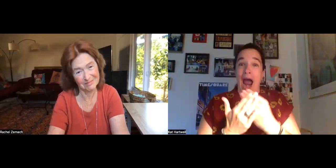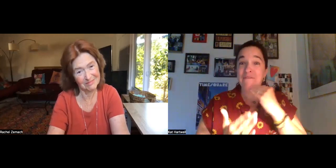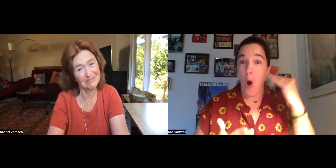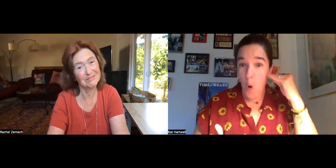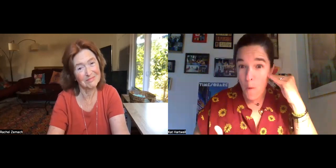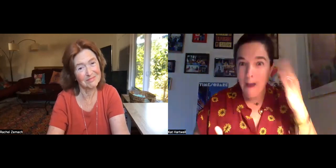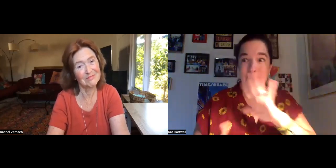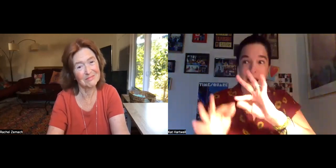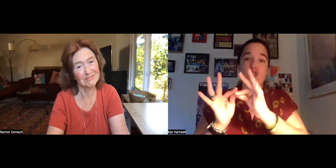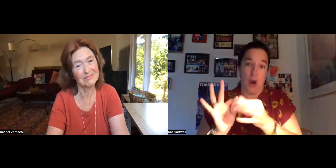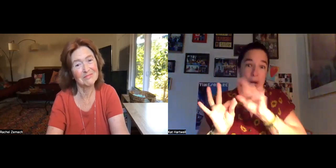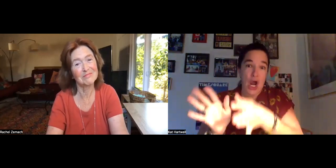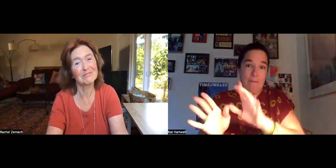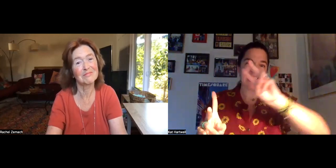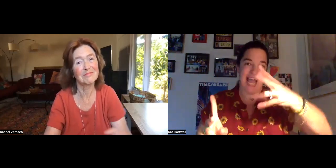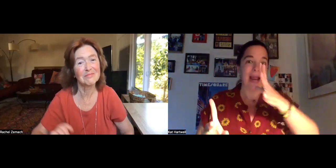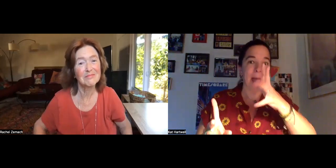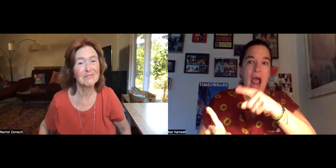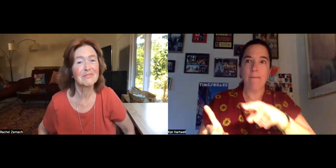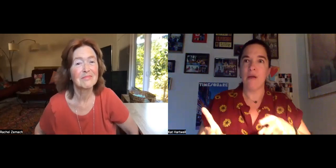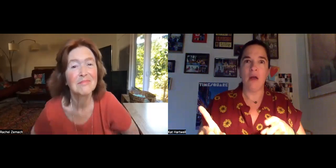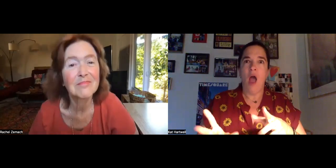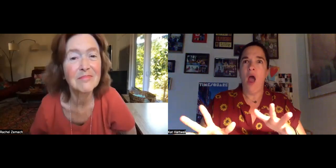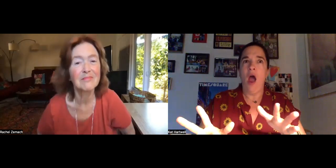Arrived home, my interpreter, my second mom.